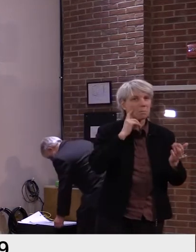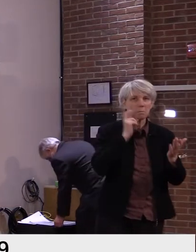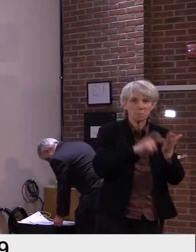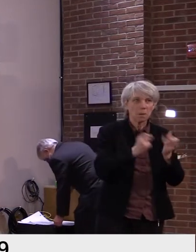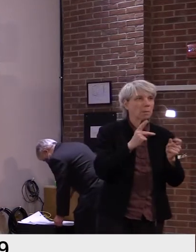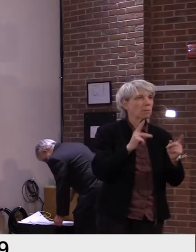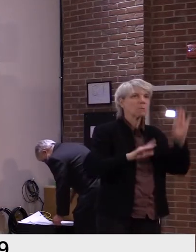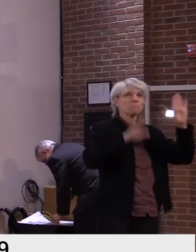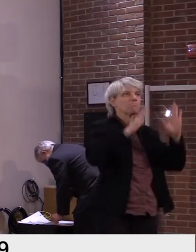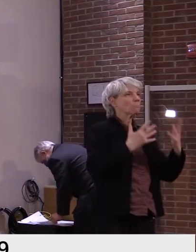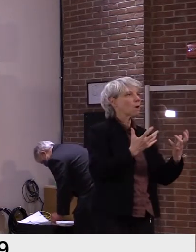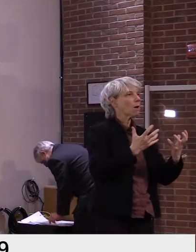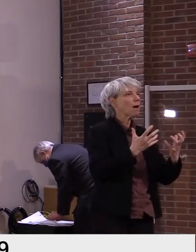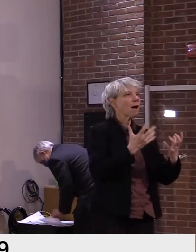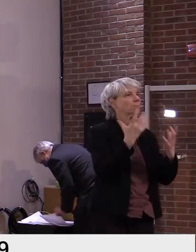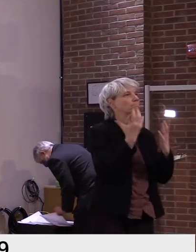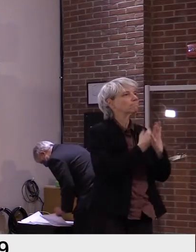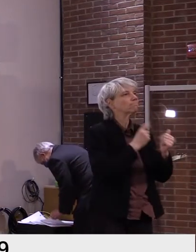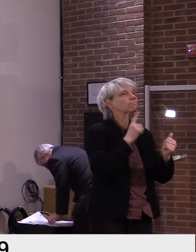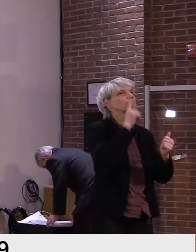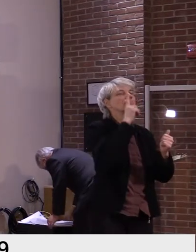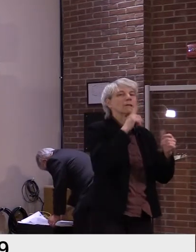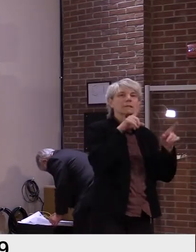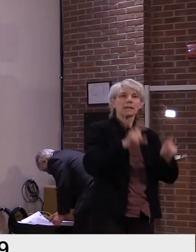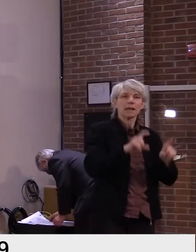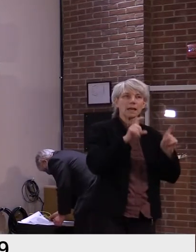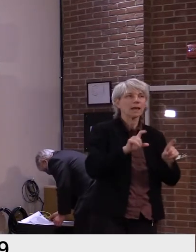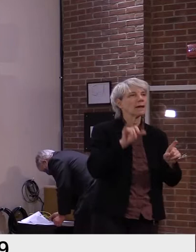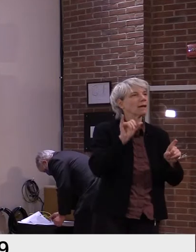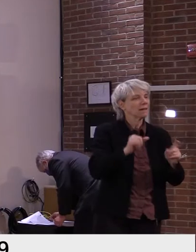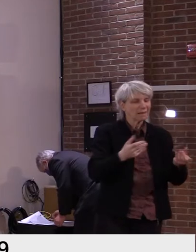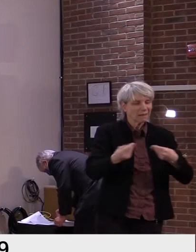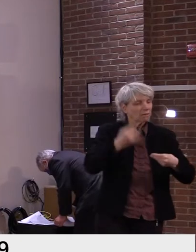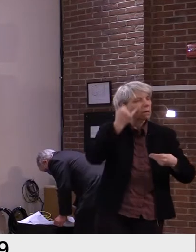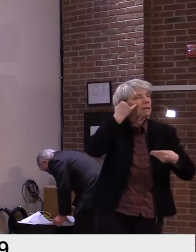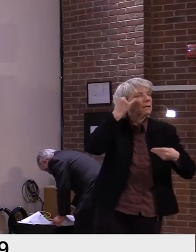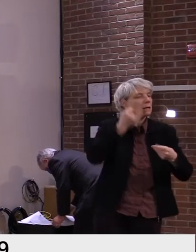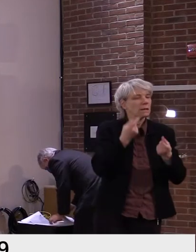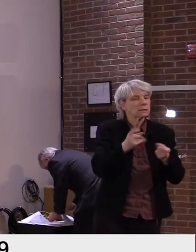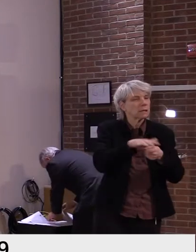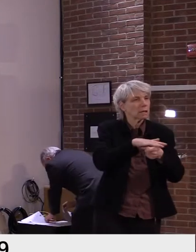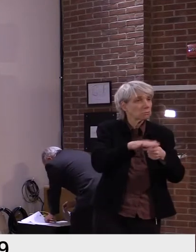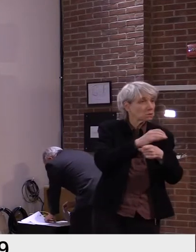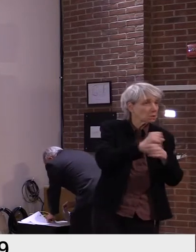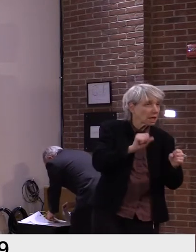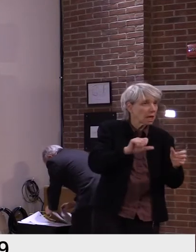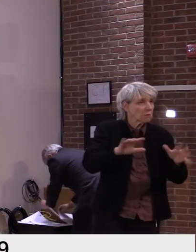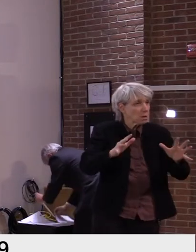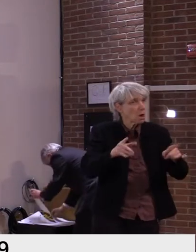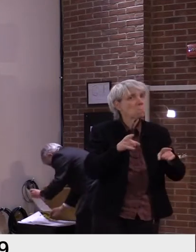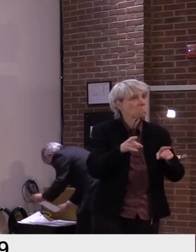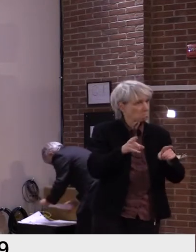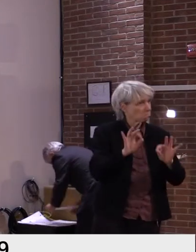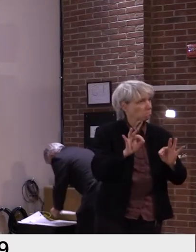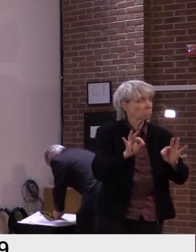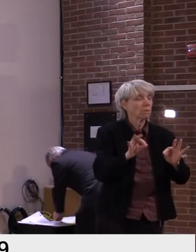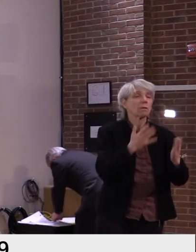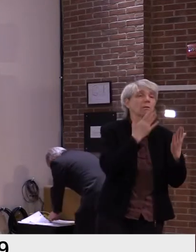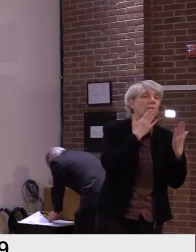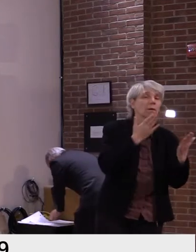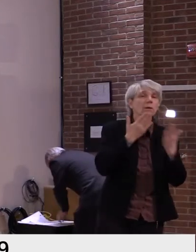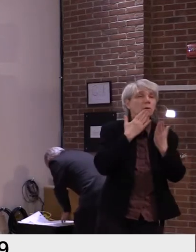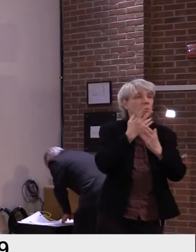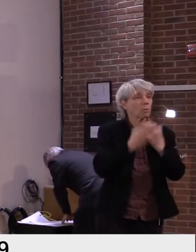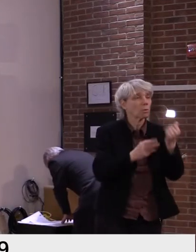tested, helping us get a glimpse into what may be happening at these seasonal areas. We again thank Bromley and Stratton